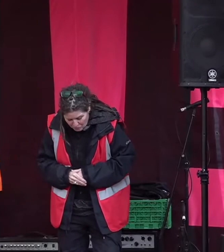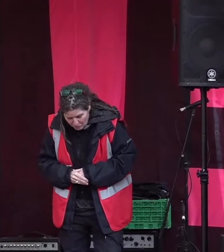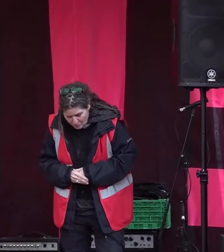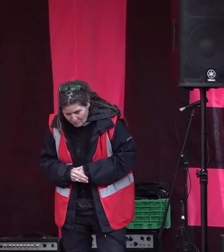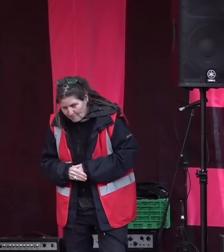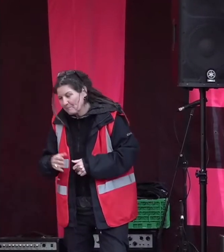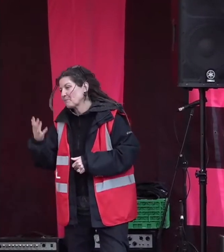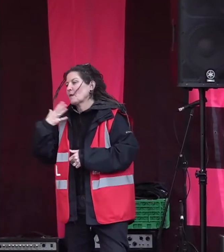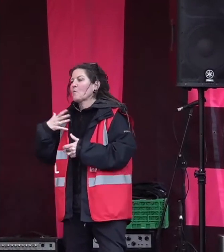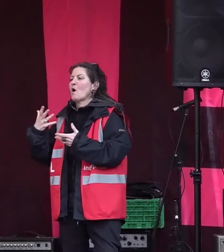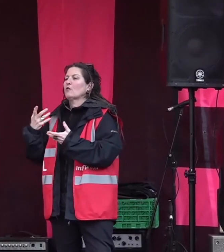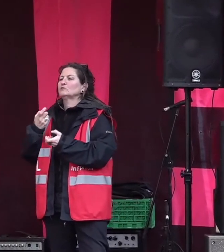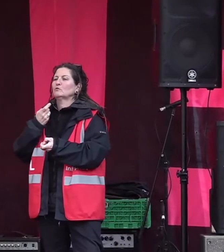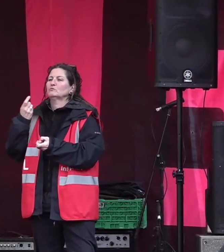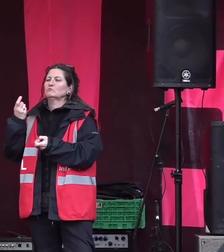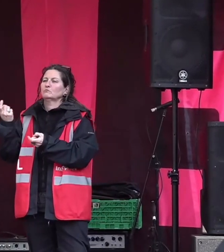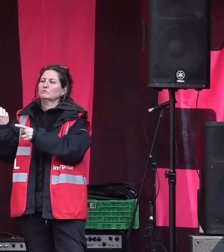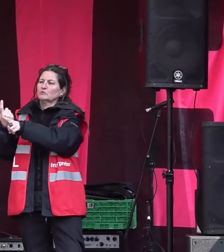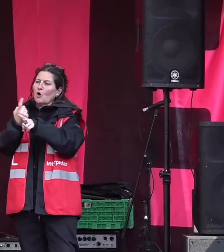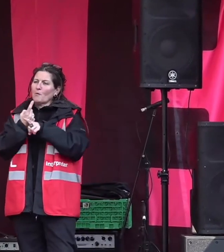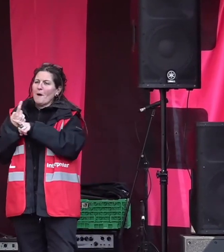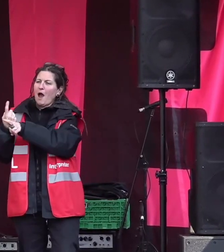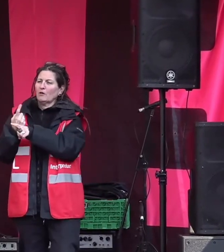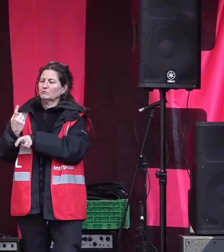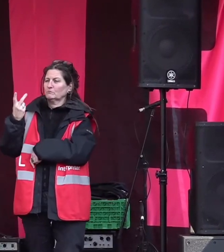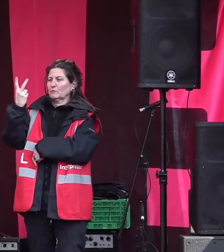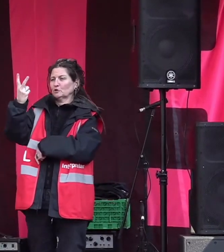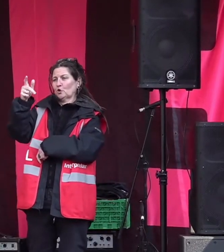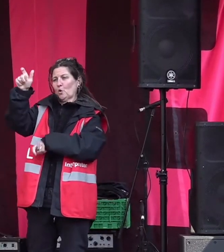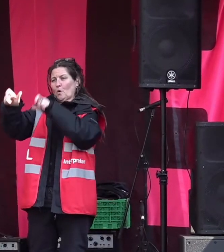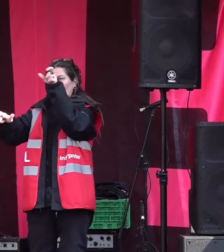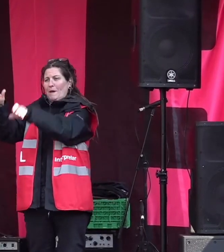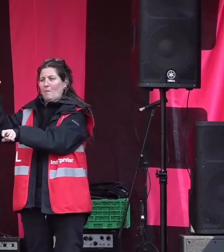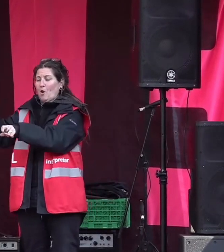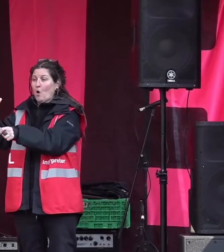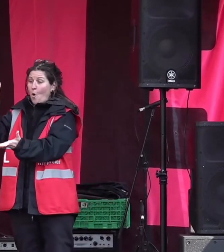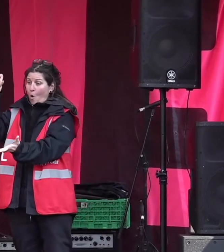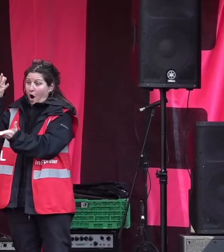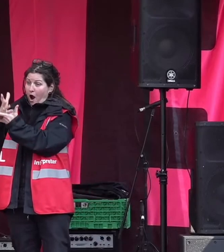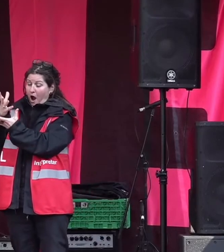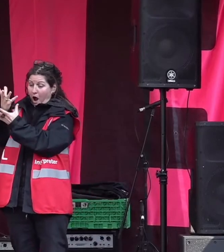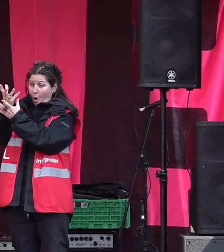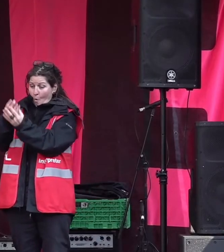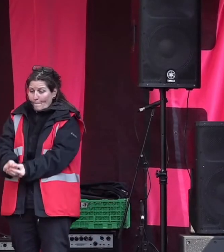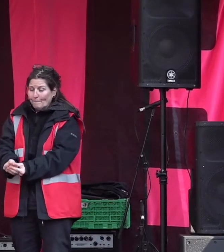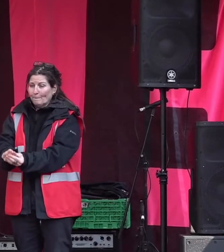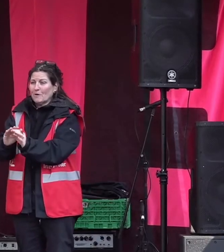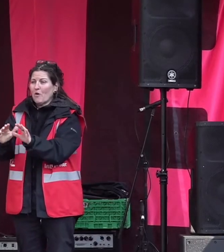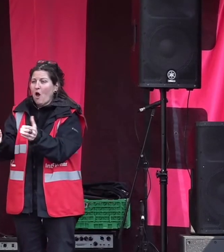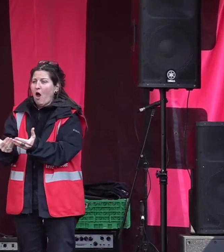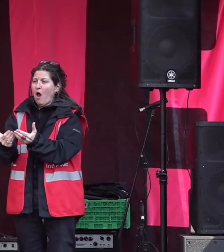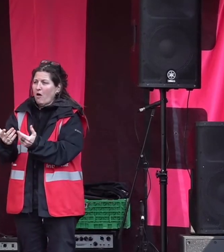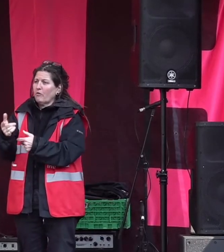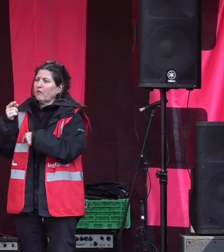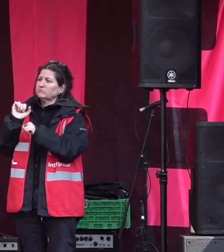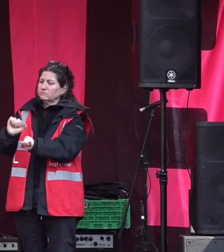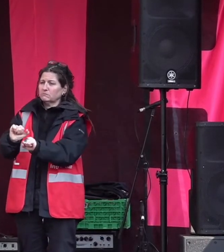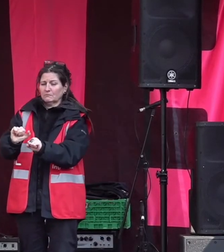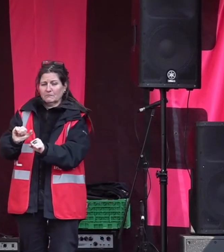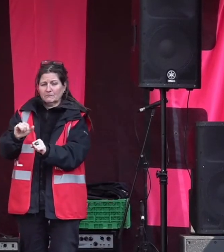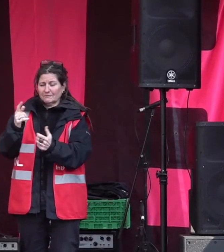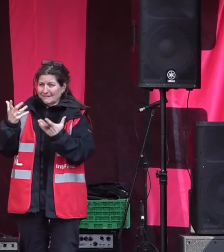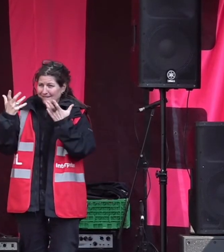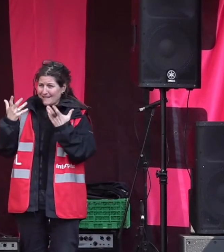I want to talk about two people who are the Earth, who are the logic of the Earth, and who today